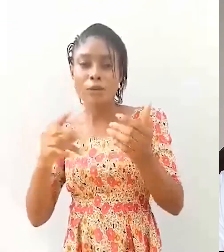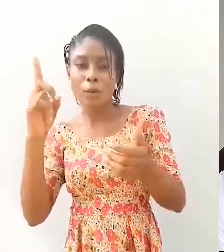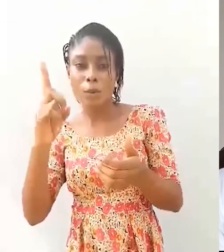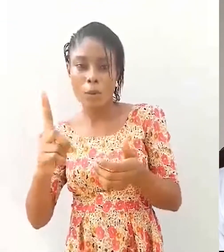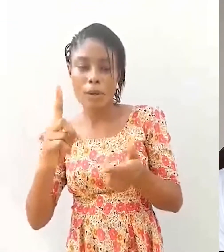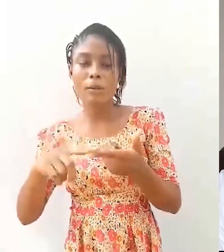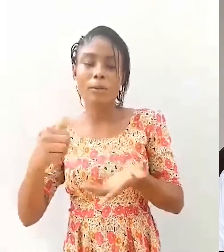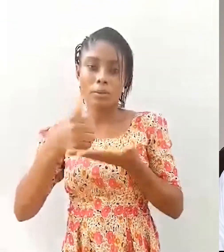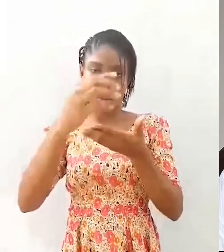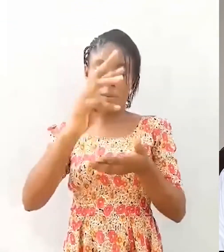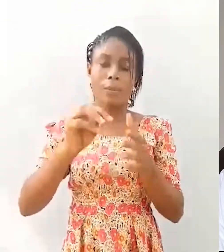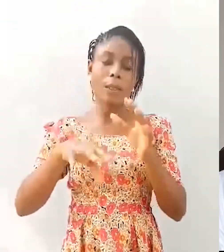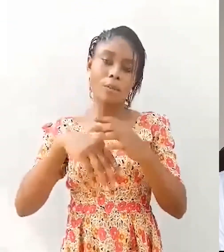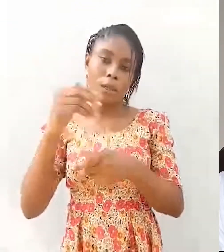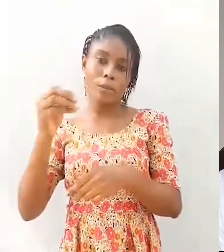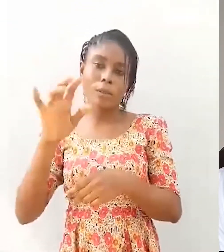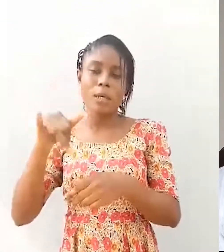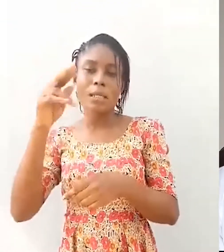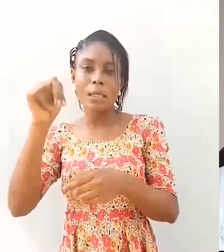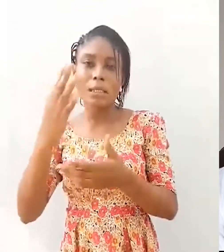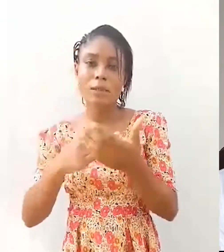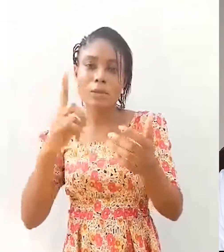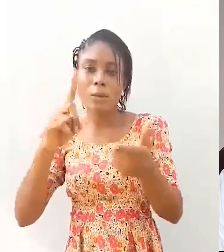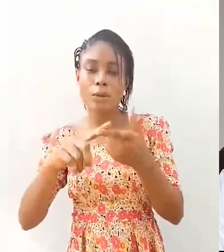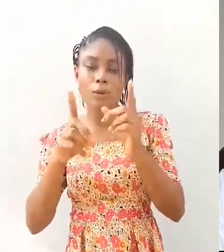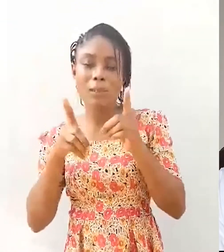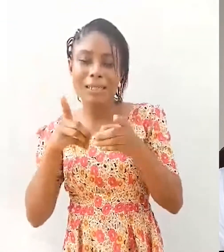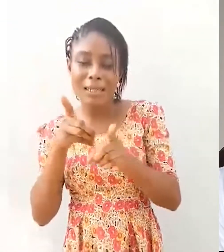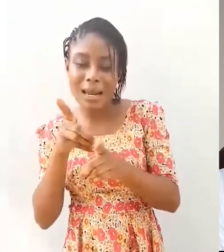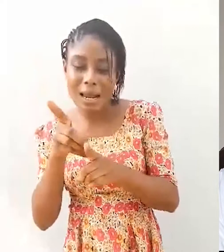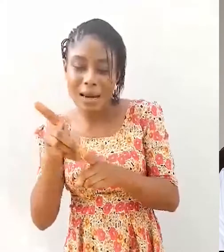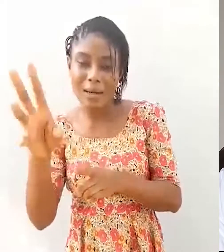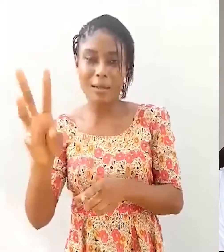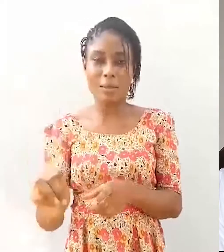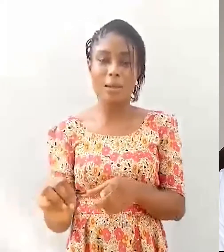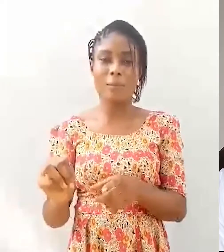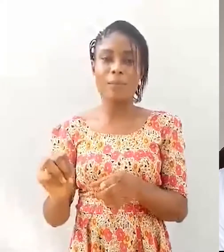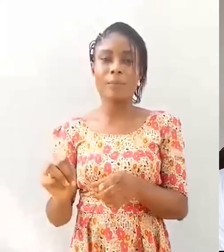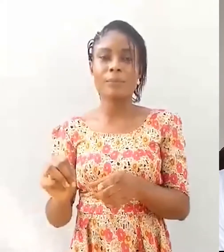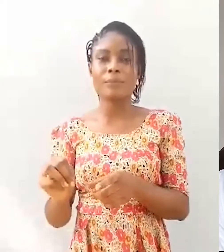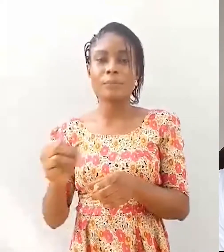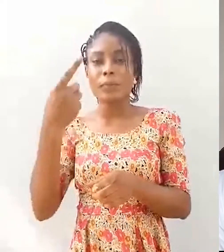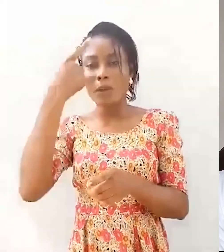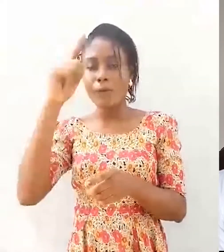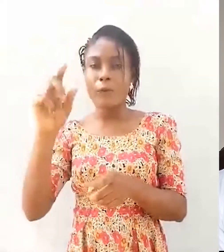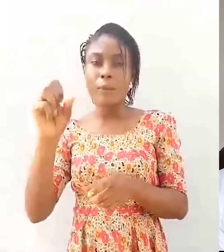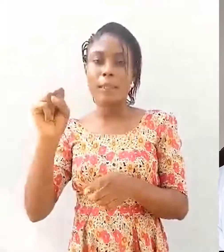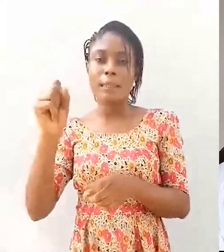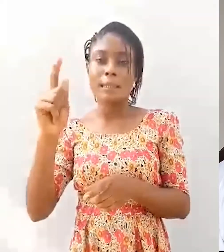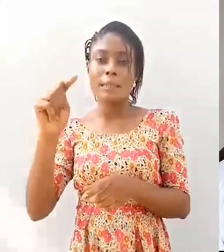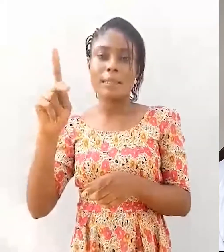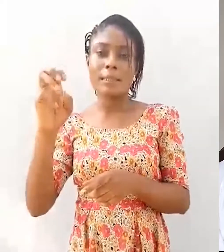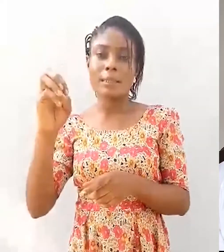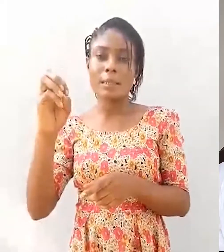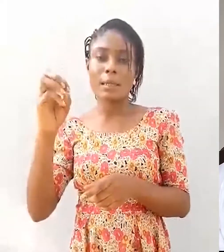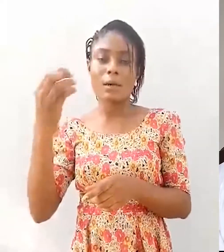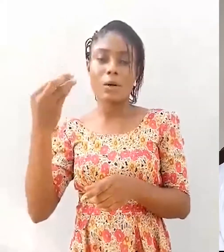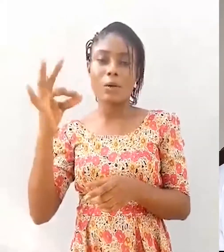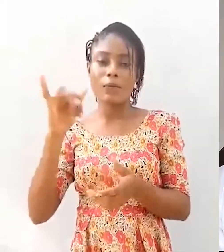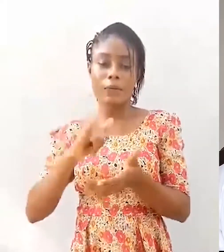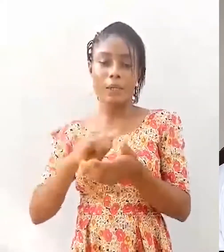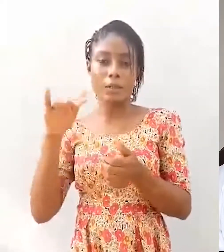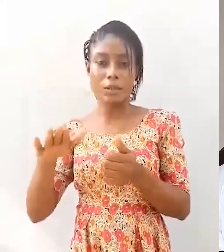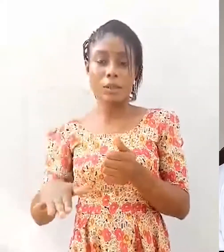to redirect them for the sake of that child. For every single deaf child that grows